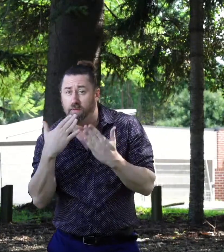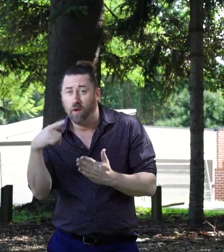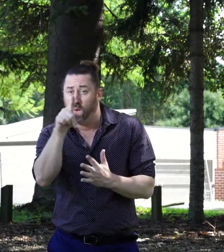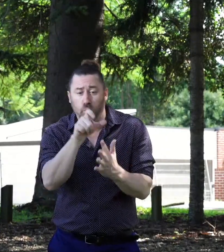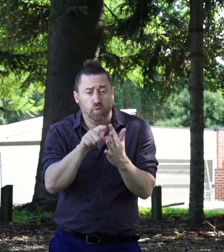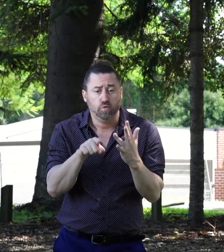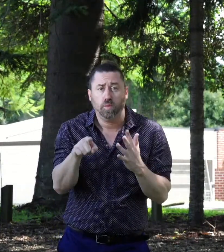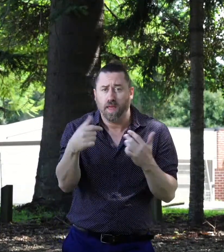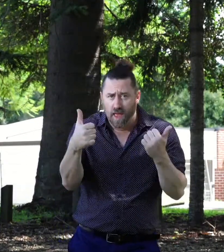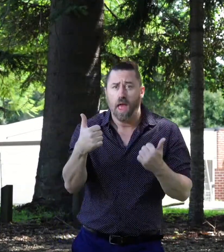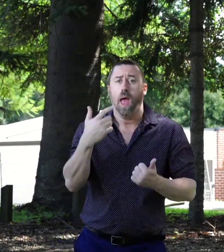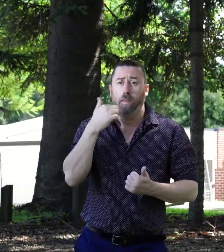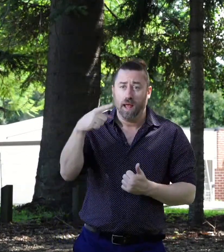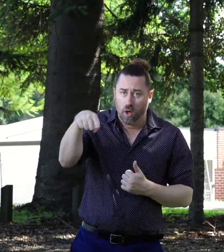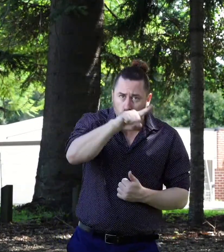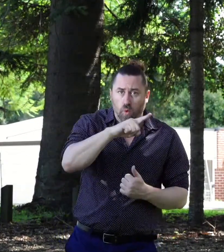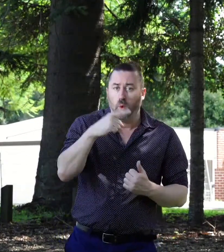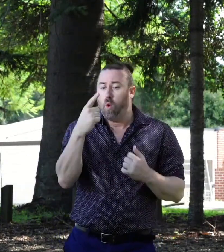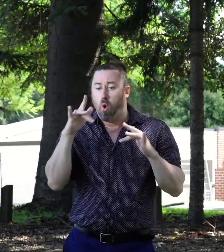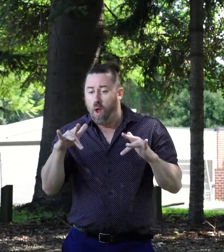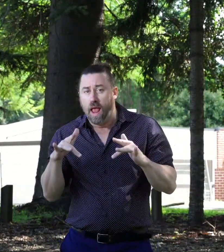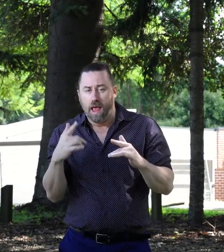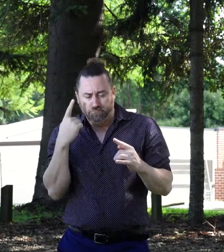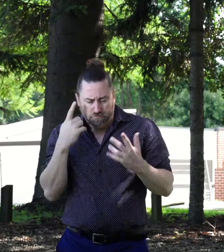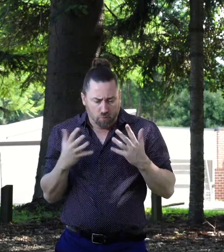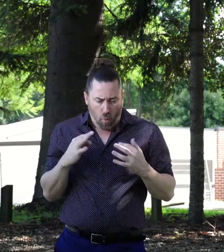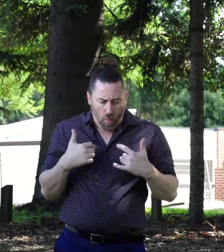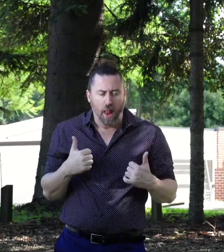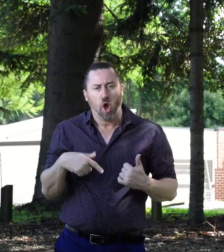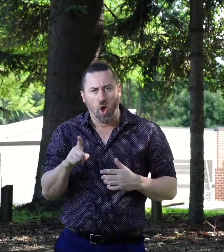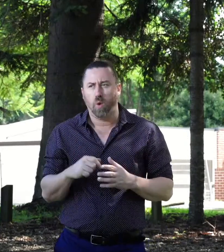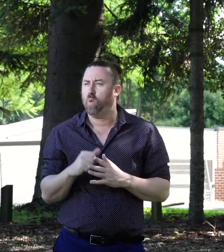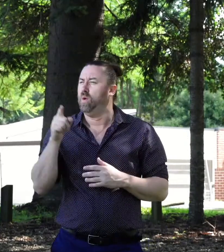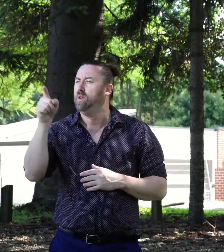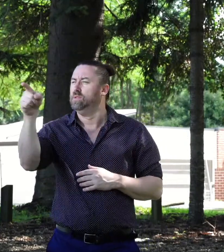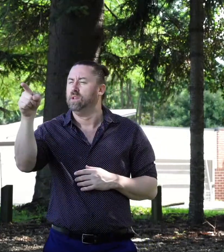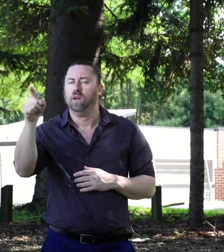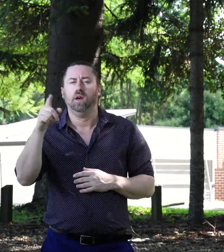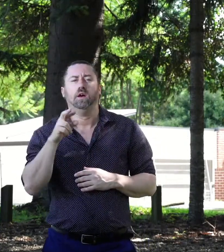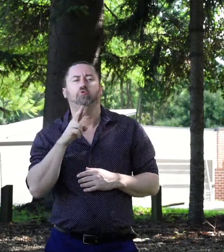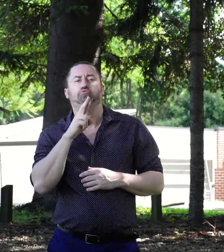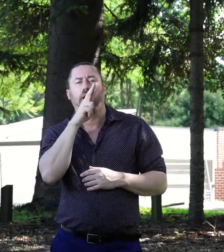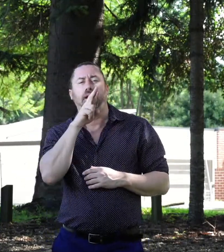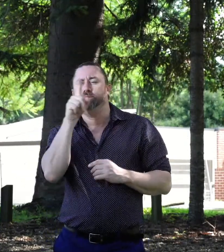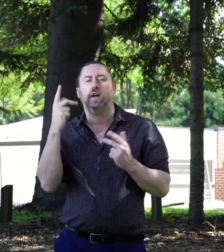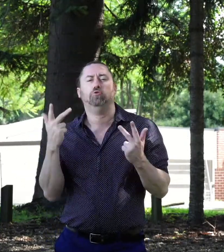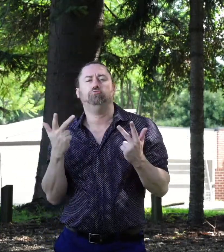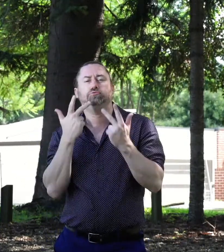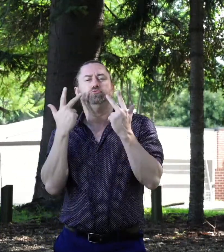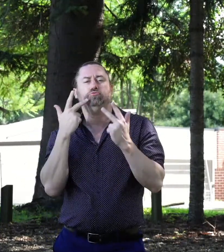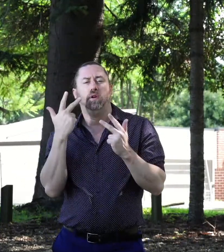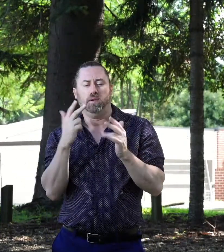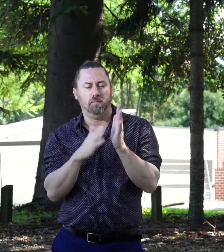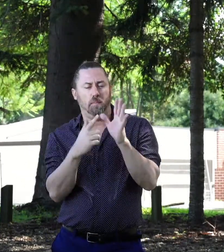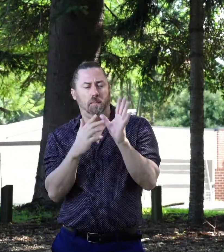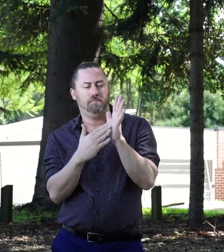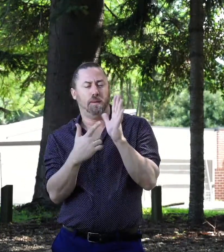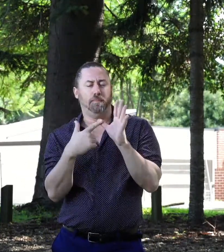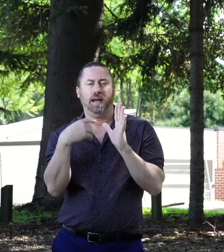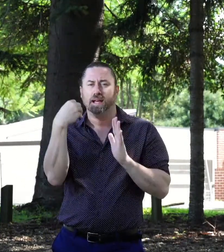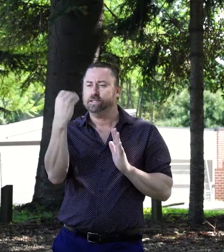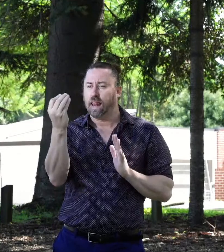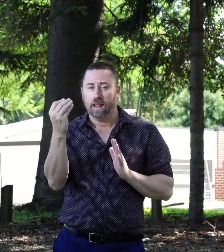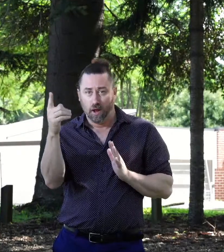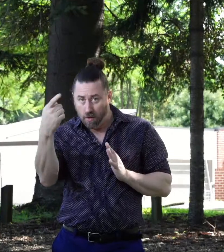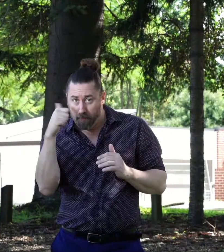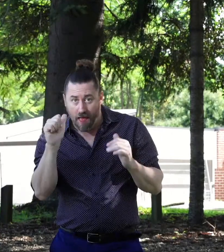ask them to continue that over the weekend. How was the record tracing at the Redcliffe restaurant? Have you been able to find all the details of people there at that time on